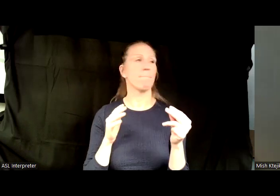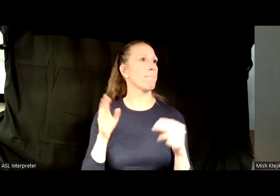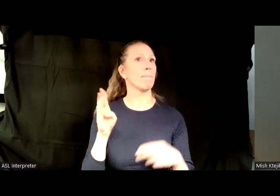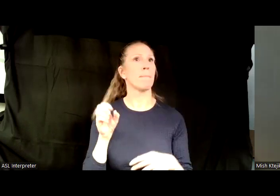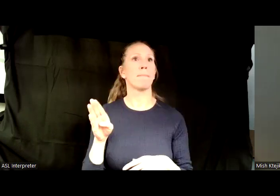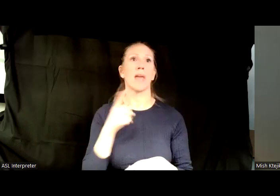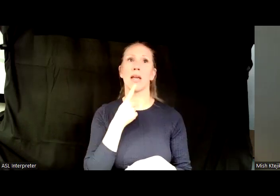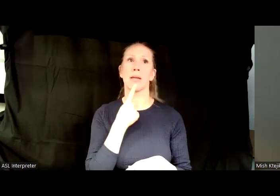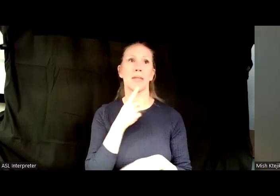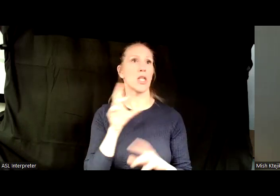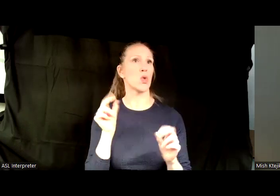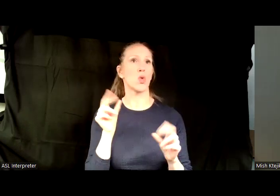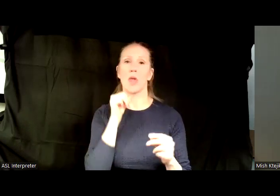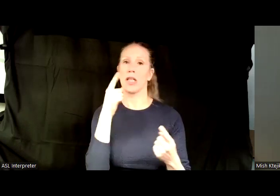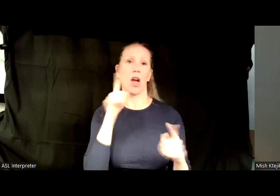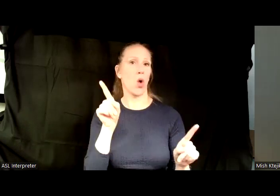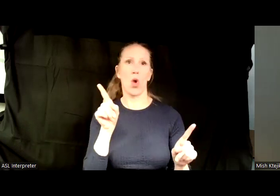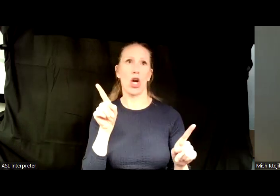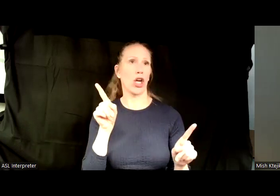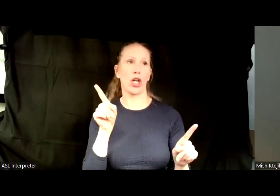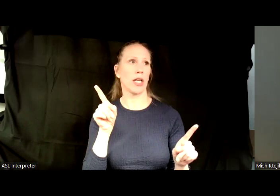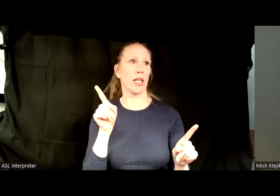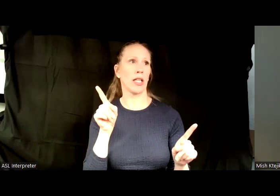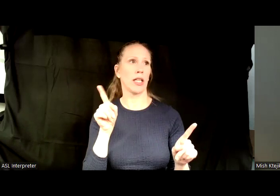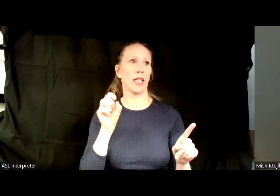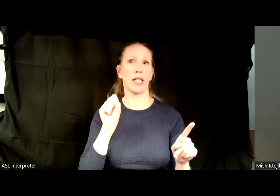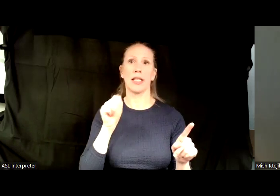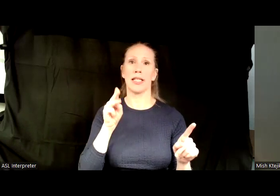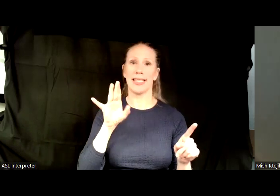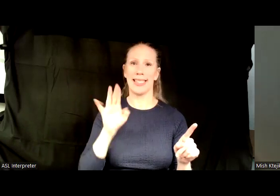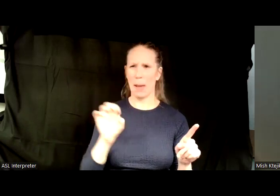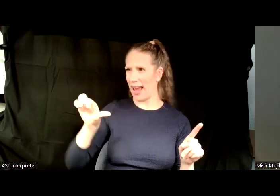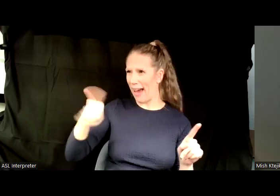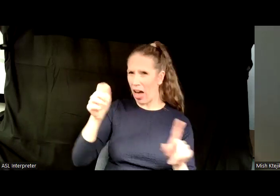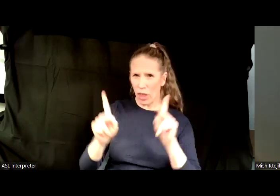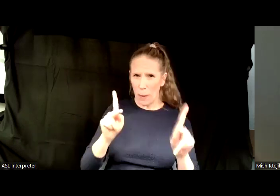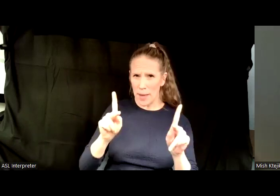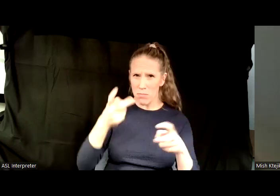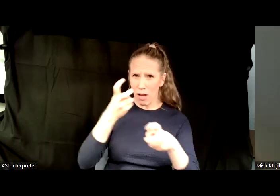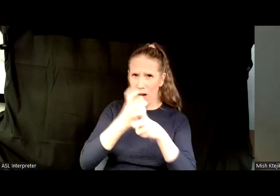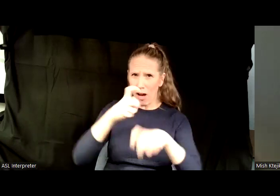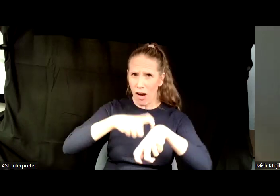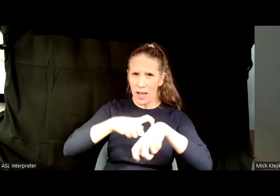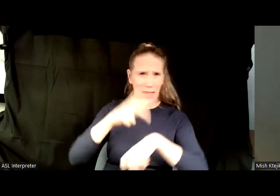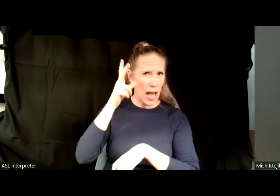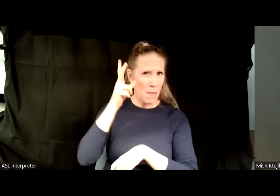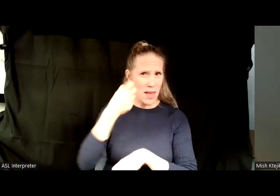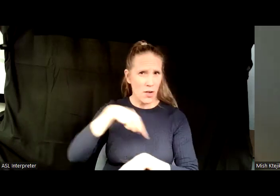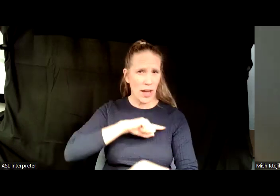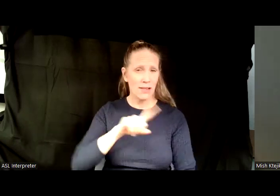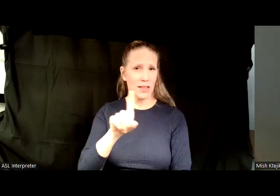Bob says no, that won't work. Is anyone else having trouble hearing? Is there anyone else